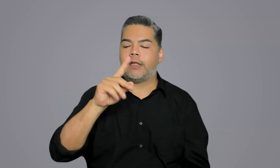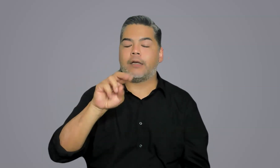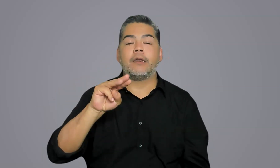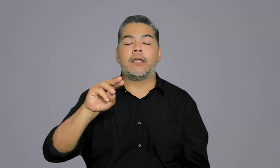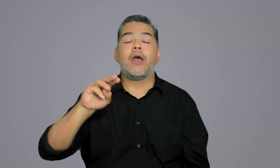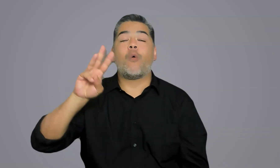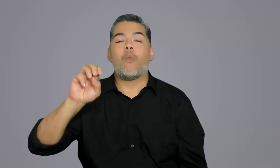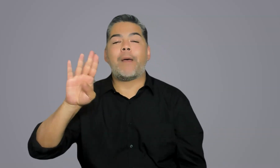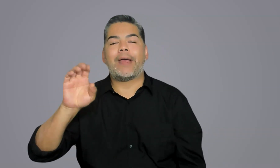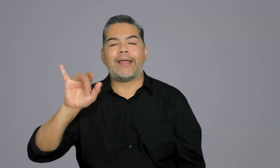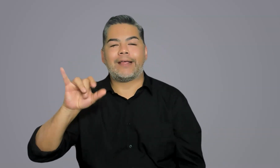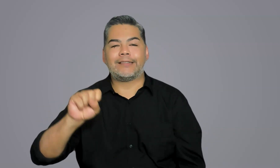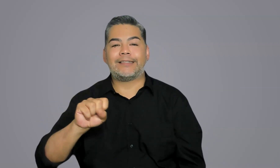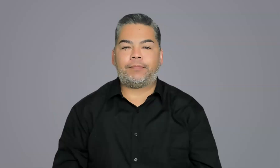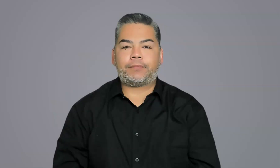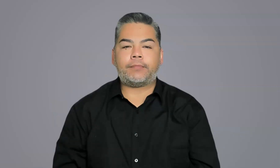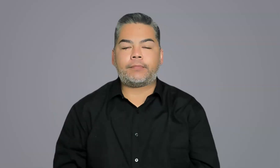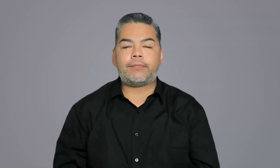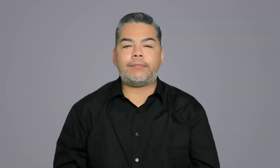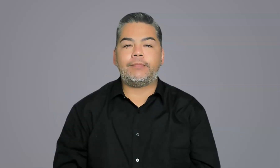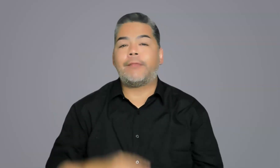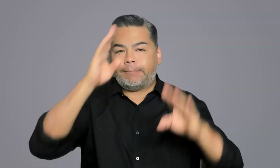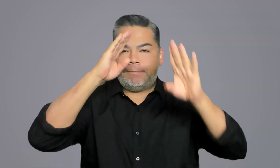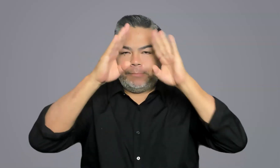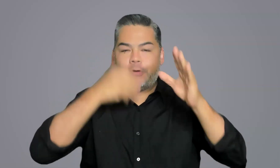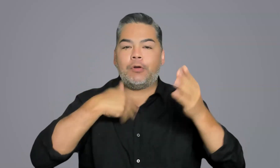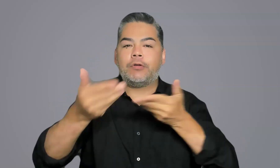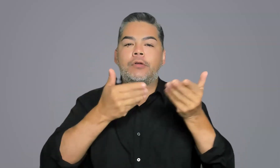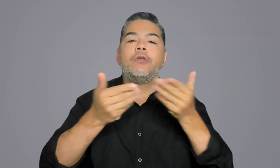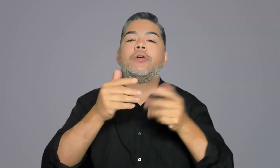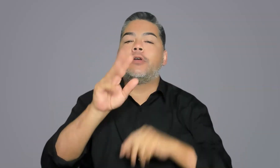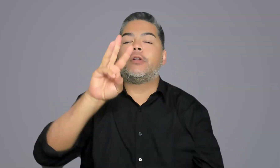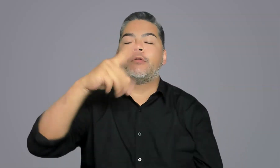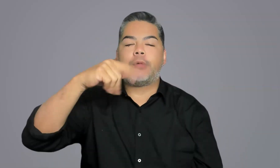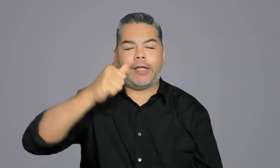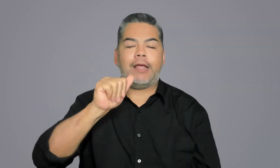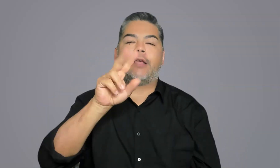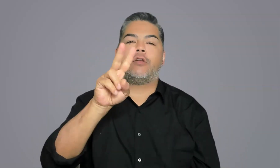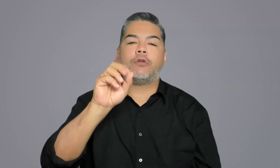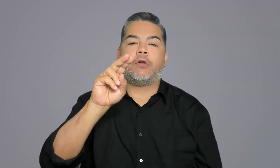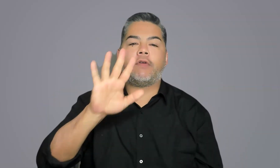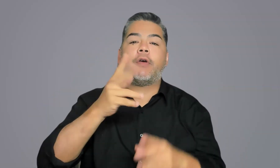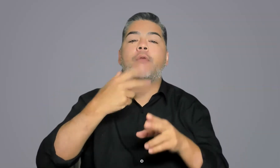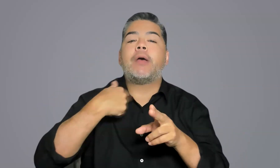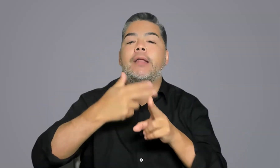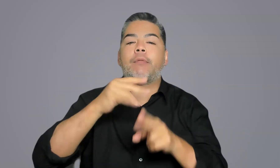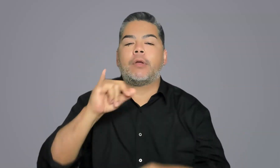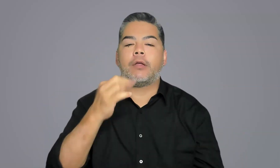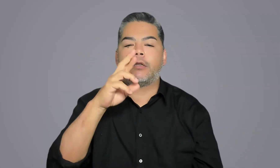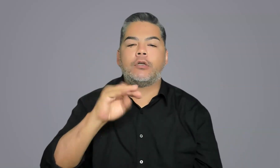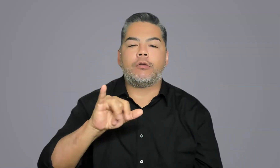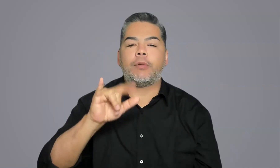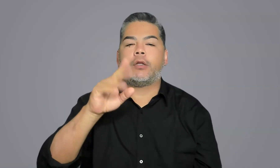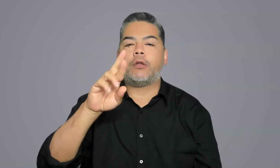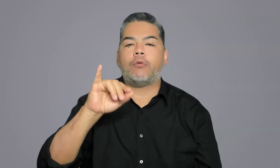Welcome to WordPress Accessibility Day 2025. My name is Jeremy Rivera, and I'm a developer advocate from DQ Systems. Thank